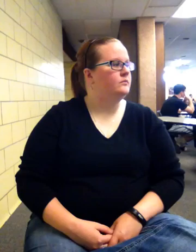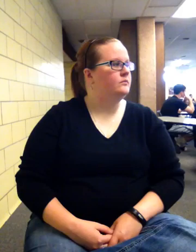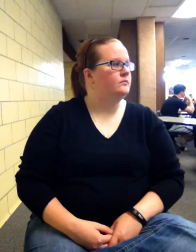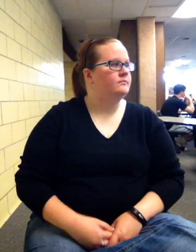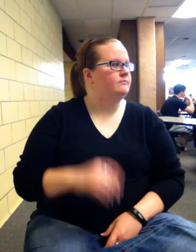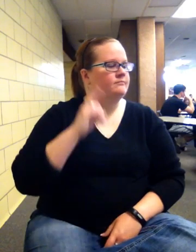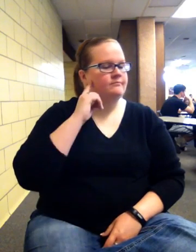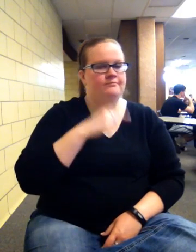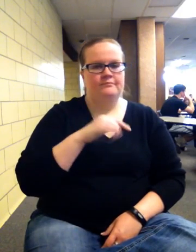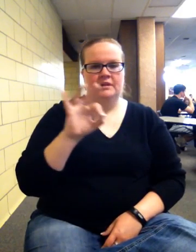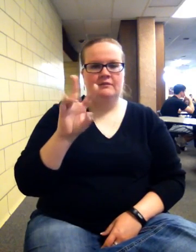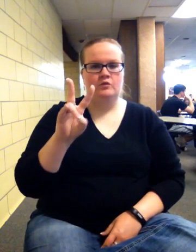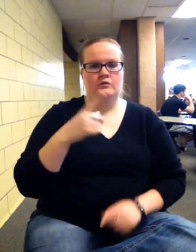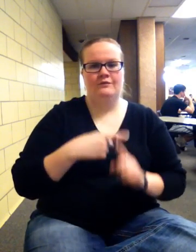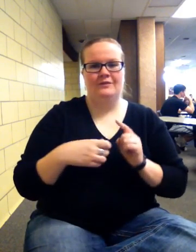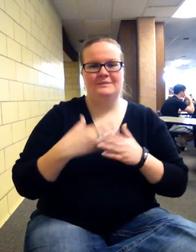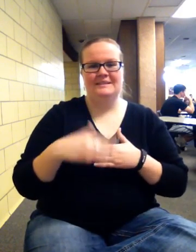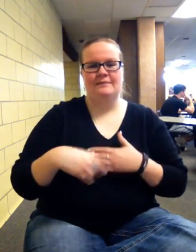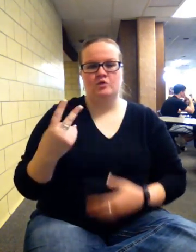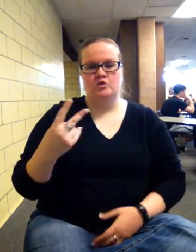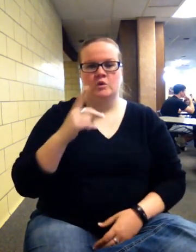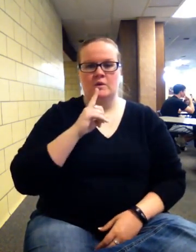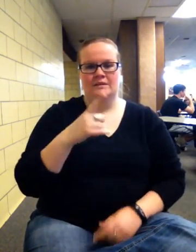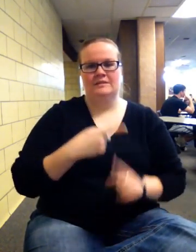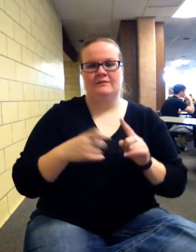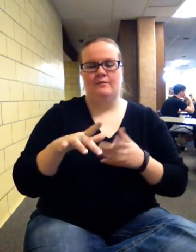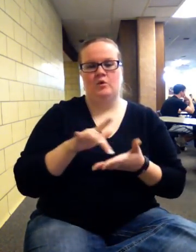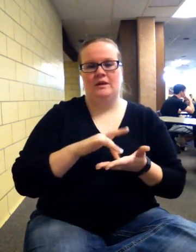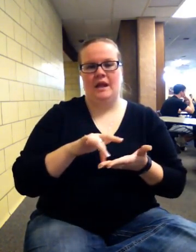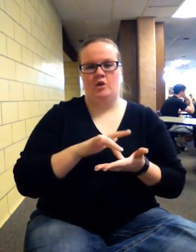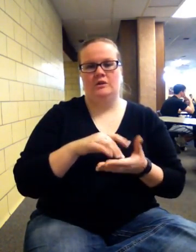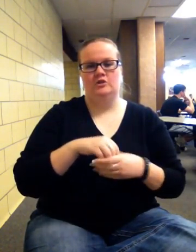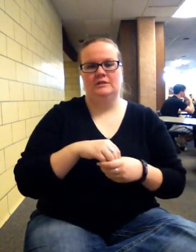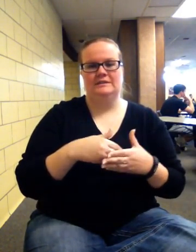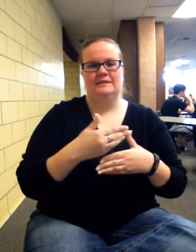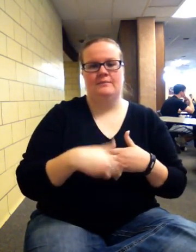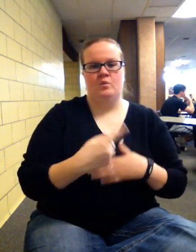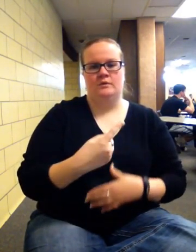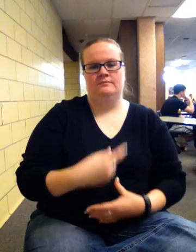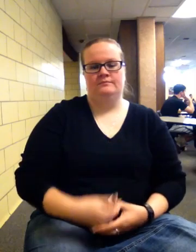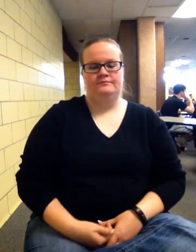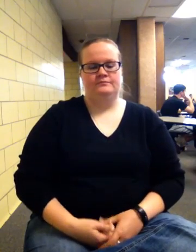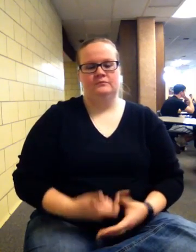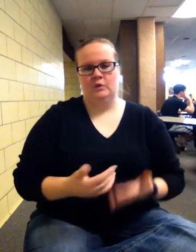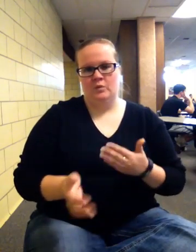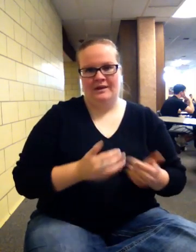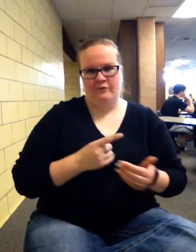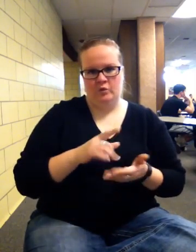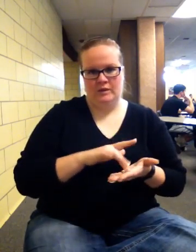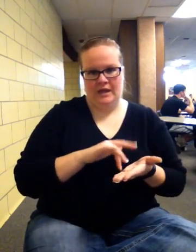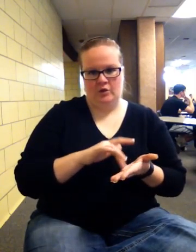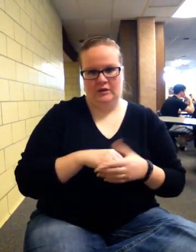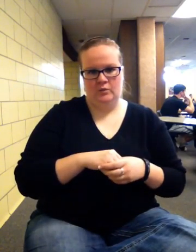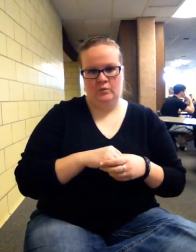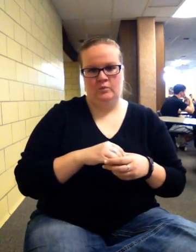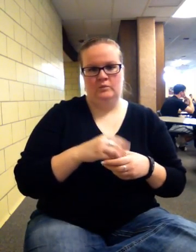The future value from step two comes from your calculations in step one. So whatever you calculated in step one for your future